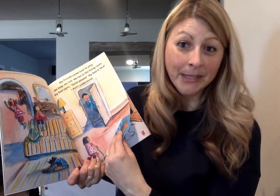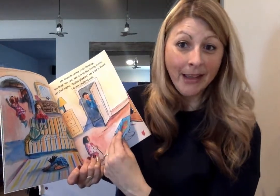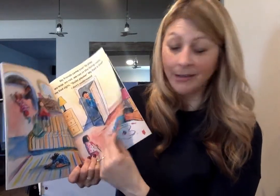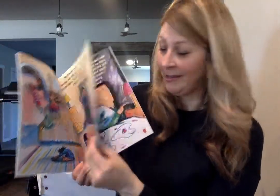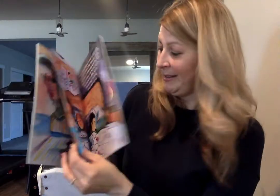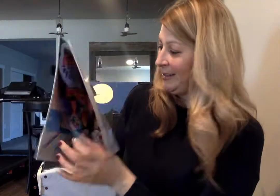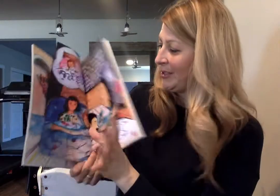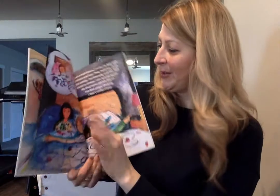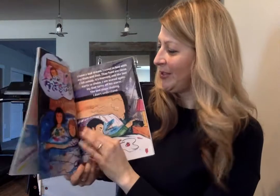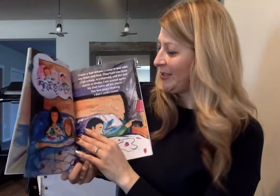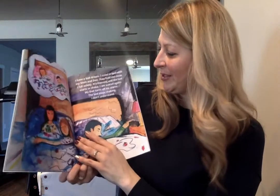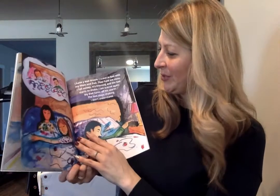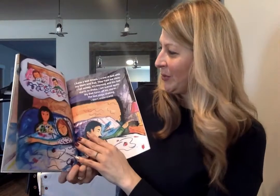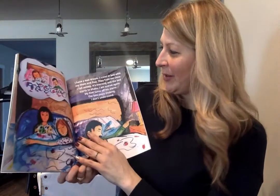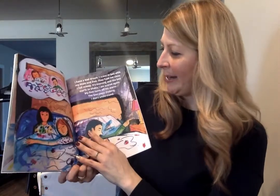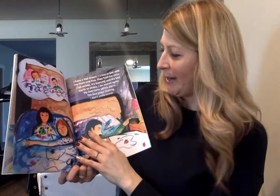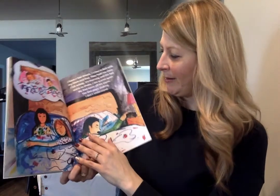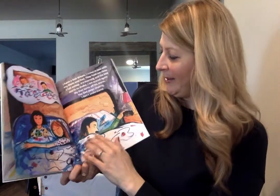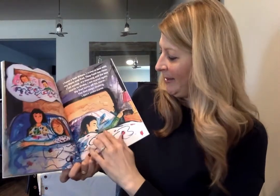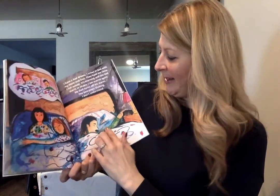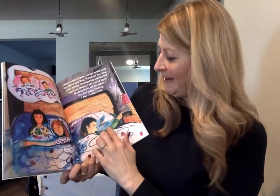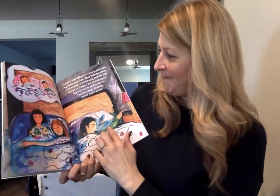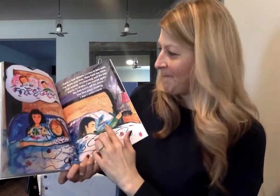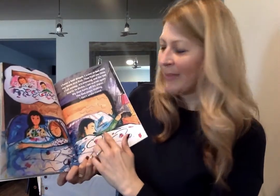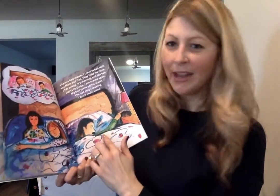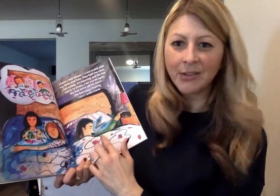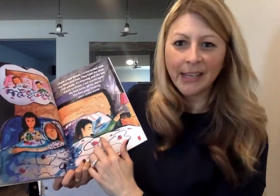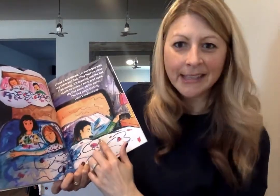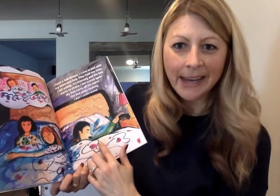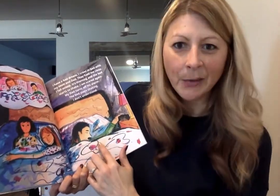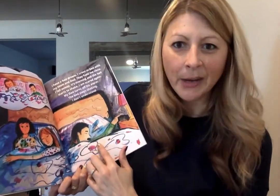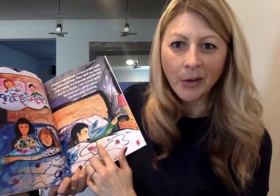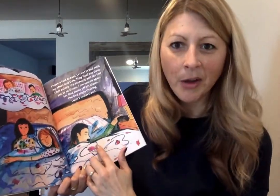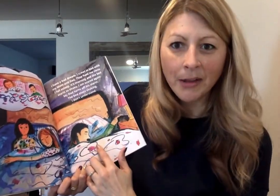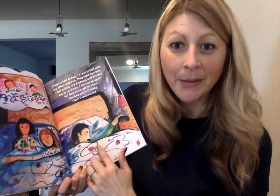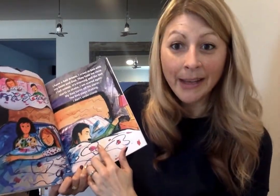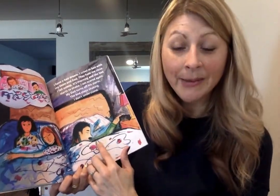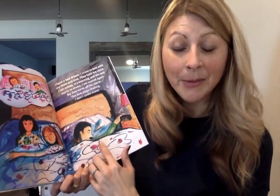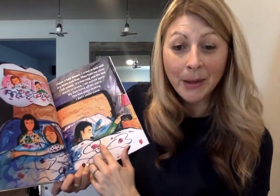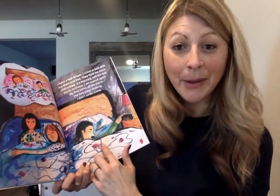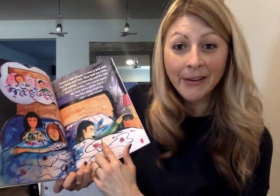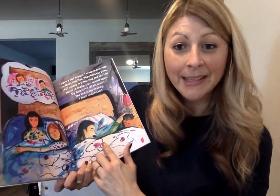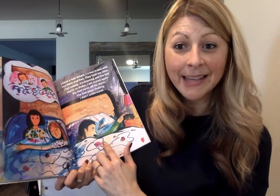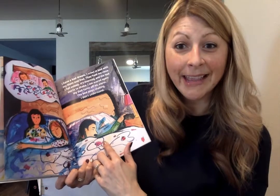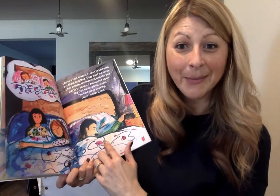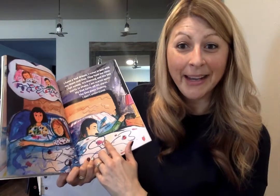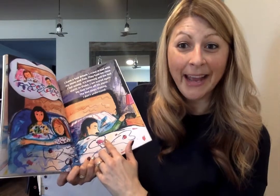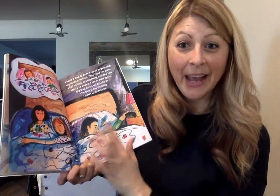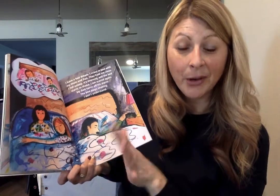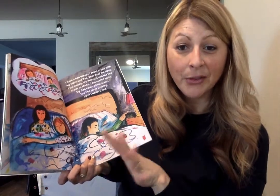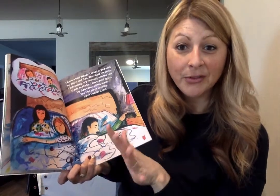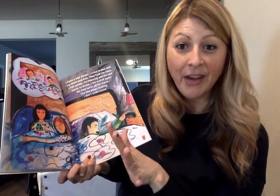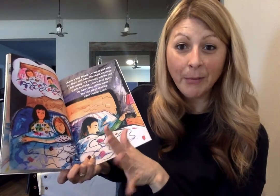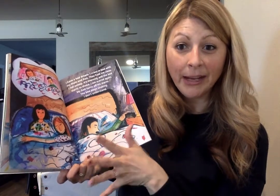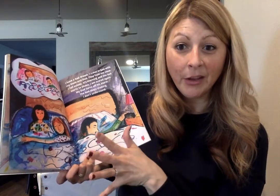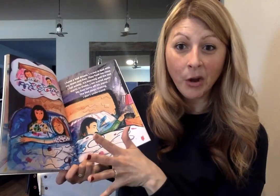sound. So it's just a story about, I used to get scared when I'd crawl in bed with my parents, and then my dad had one of those vibrating alarm